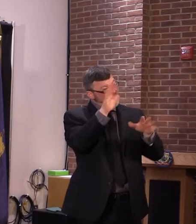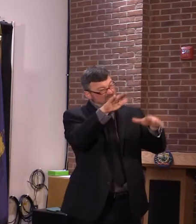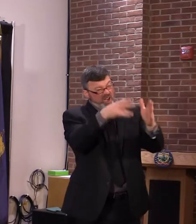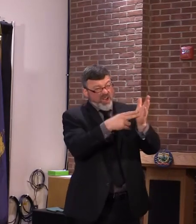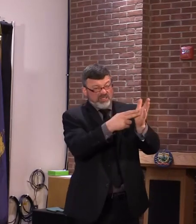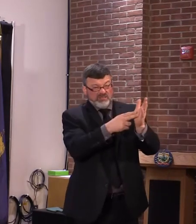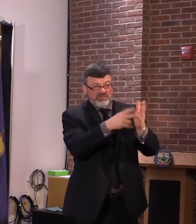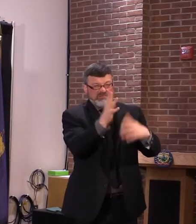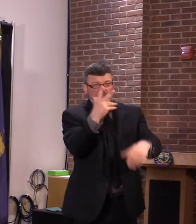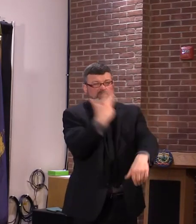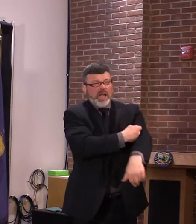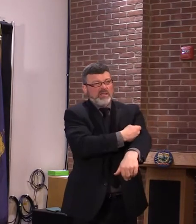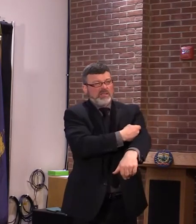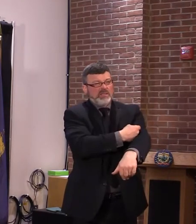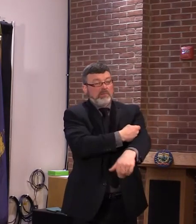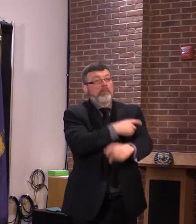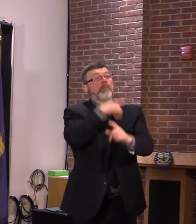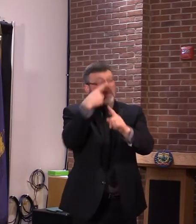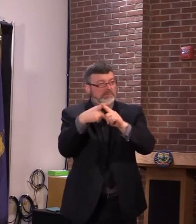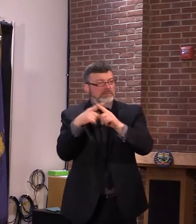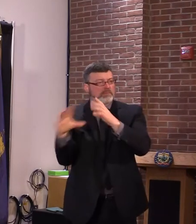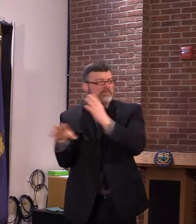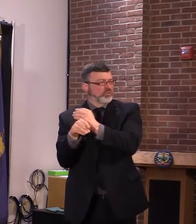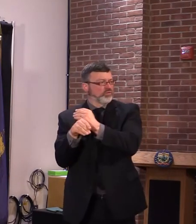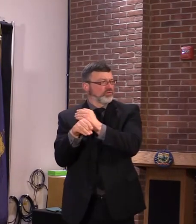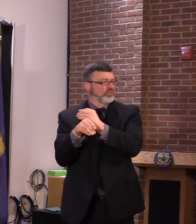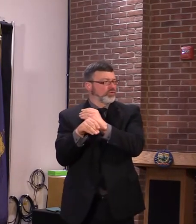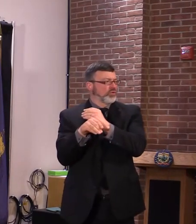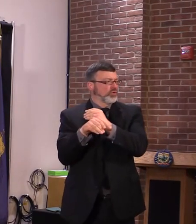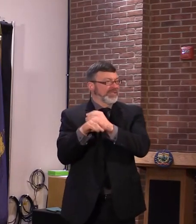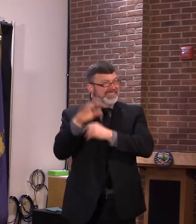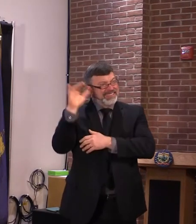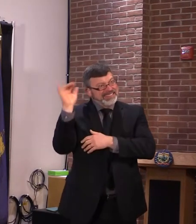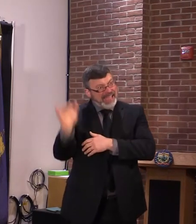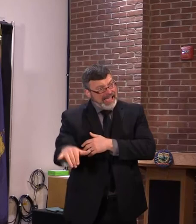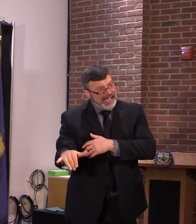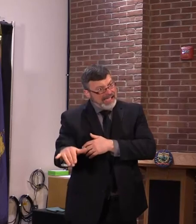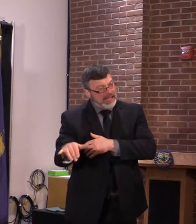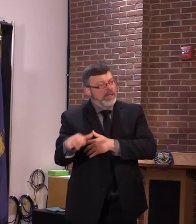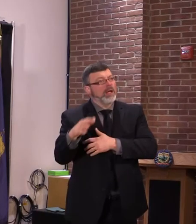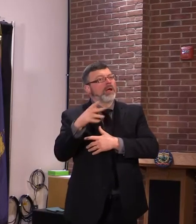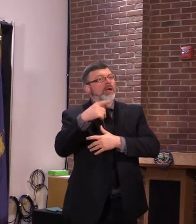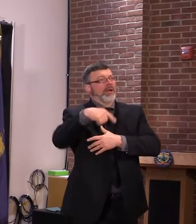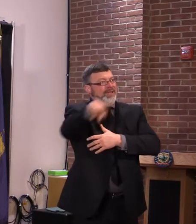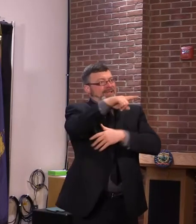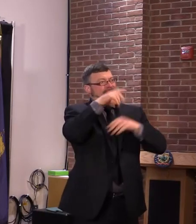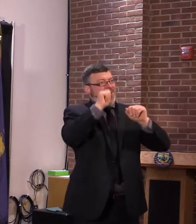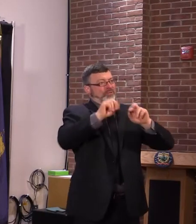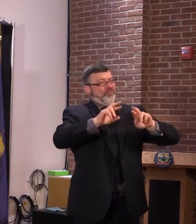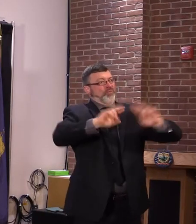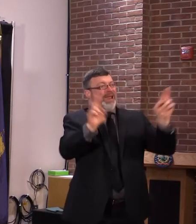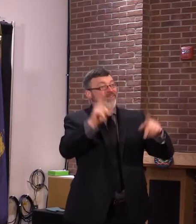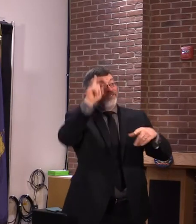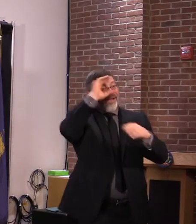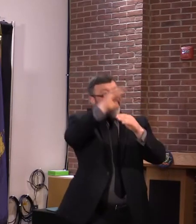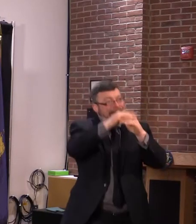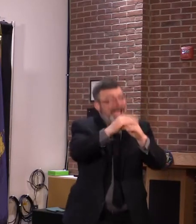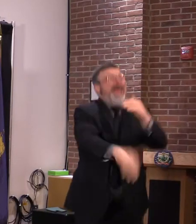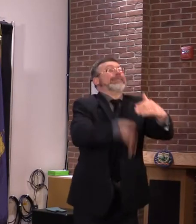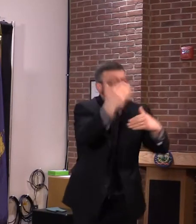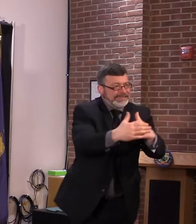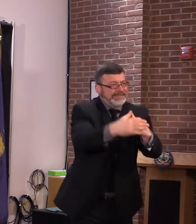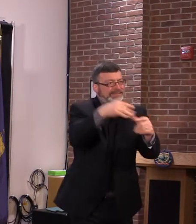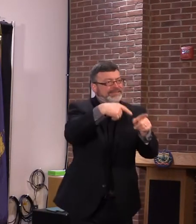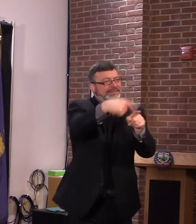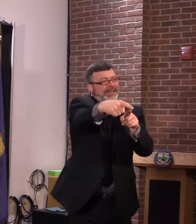the next new variant with its new Greek name doesn't become an issue that is a game changer again in